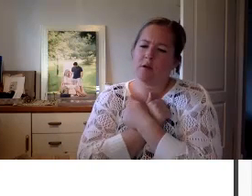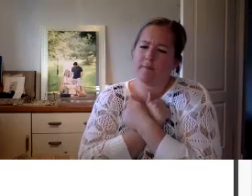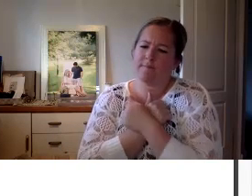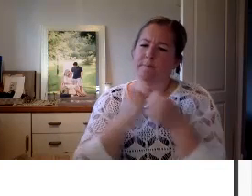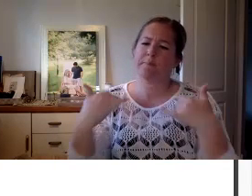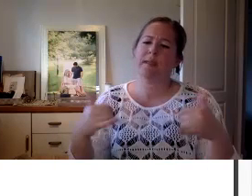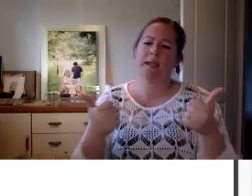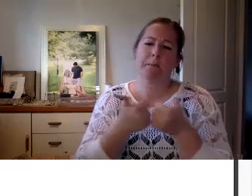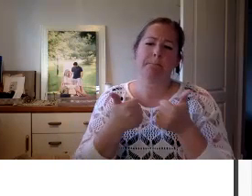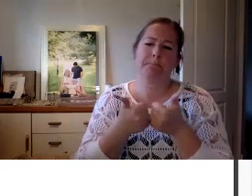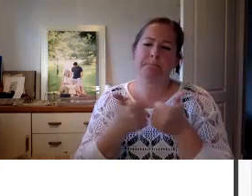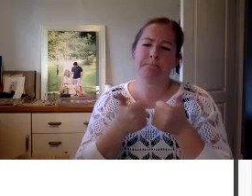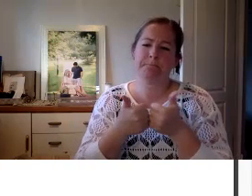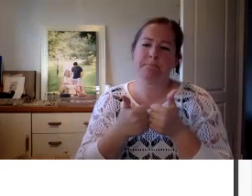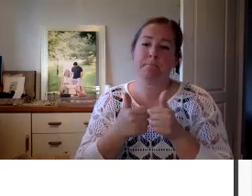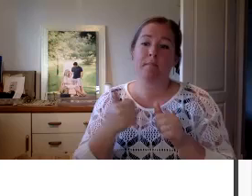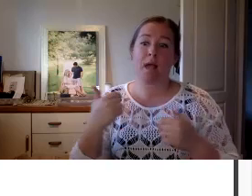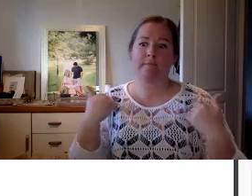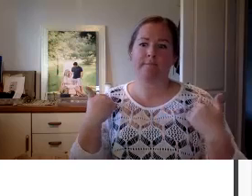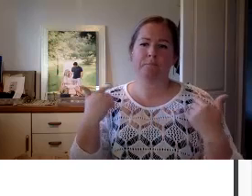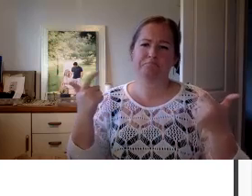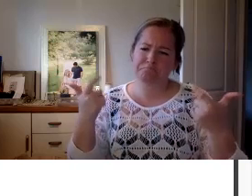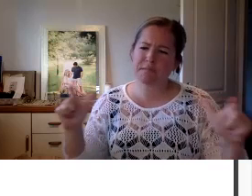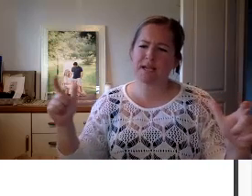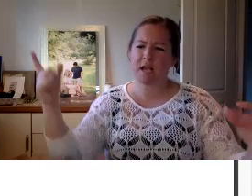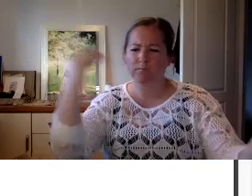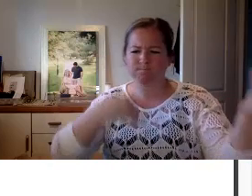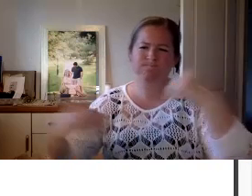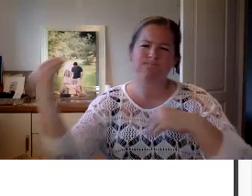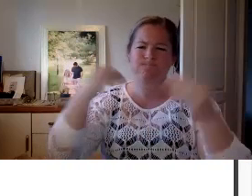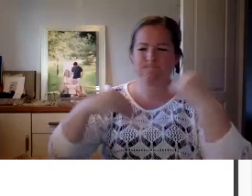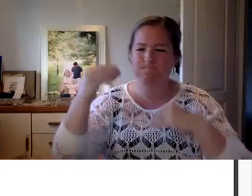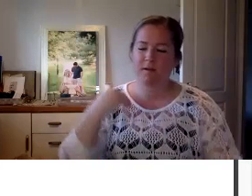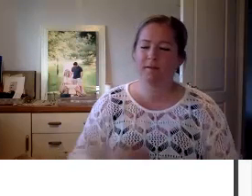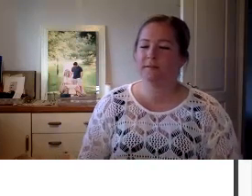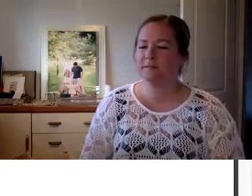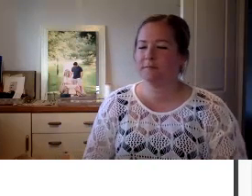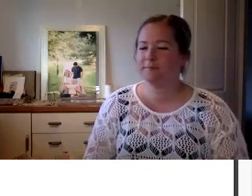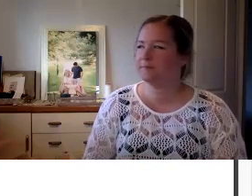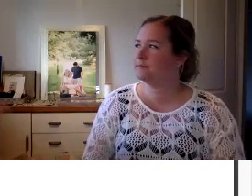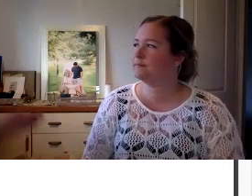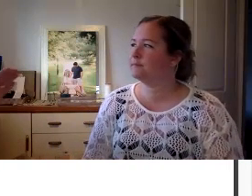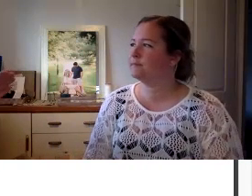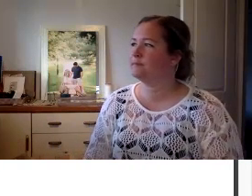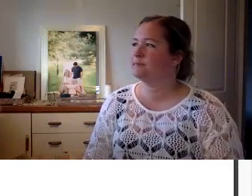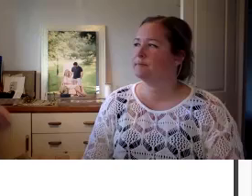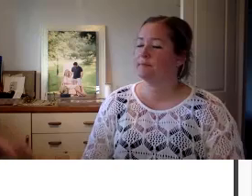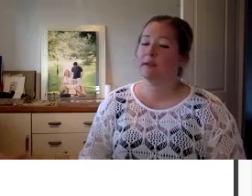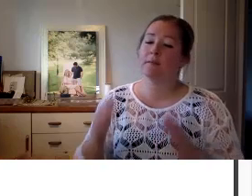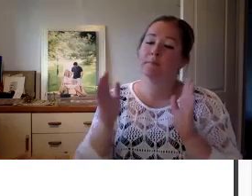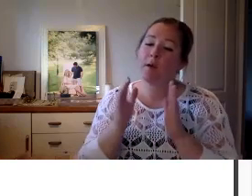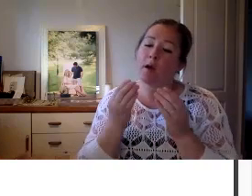We love to play games and have big dinners. Small